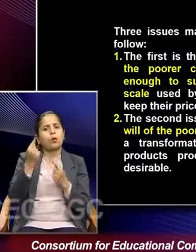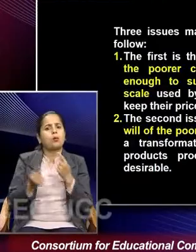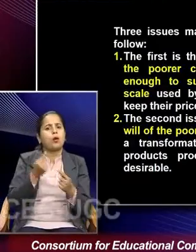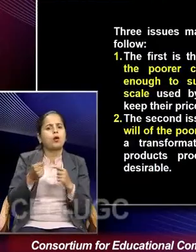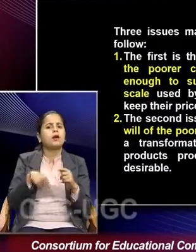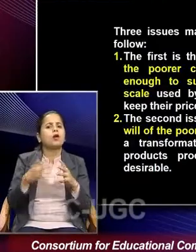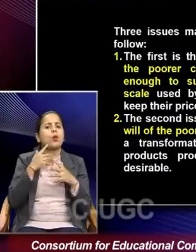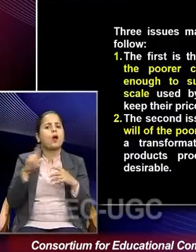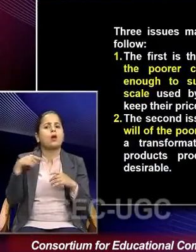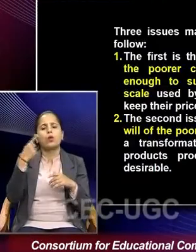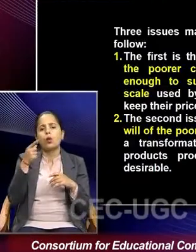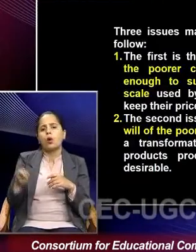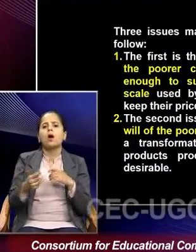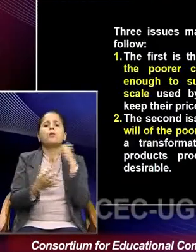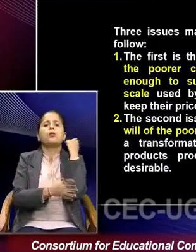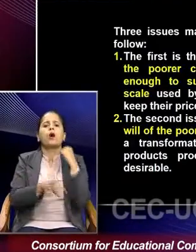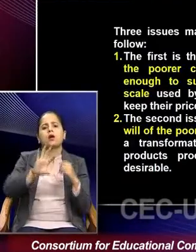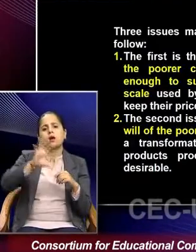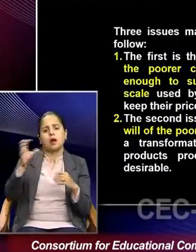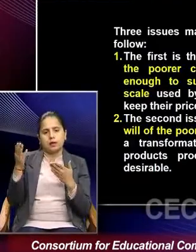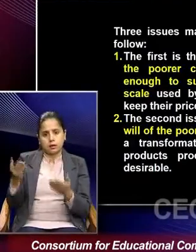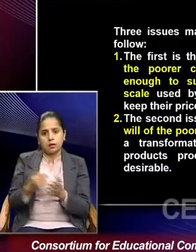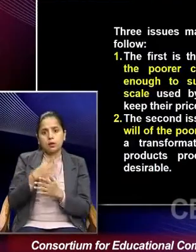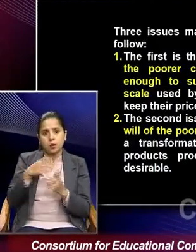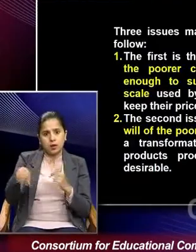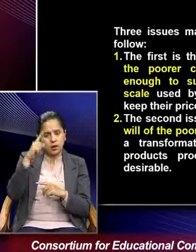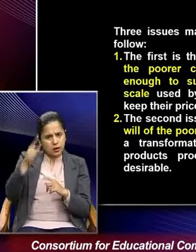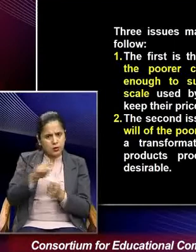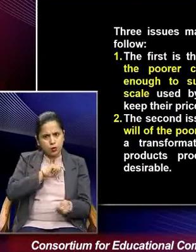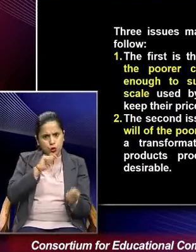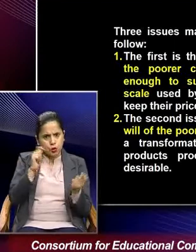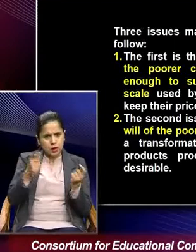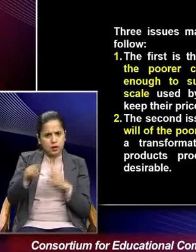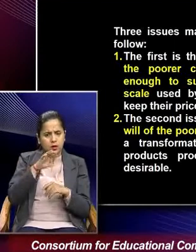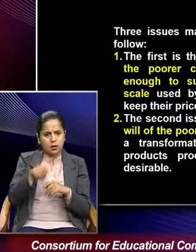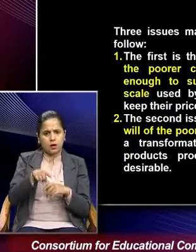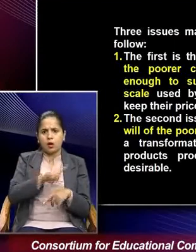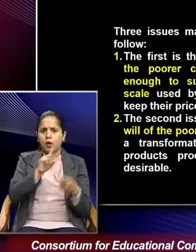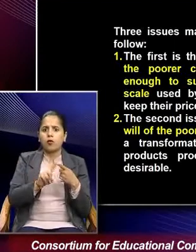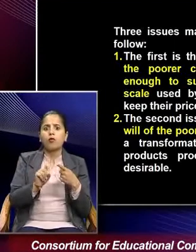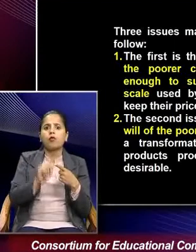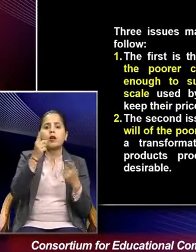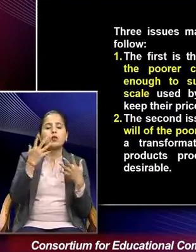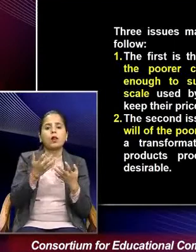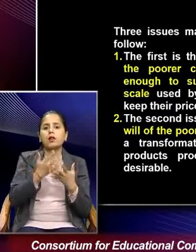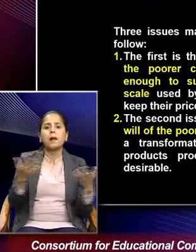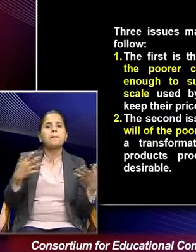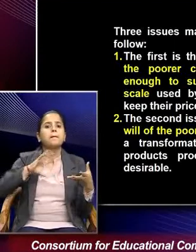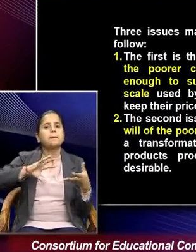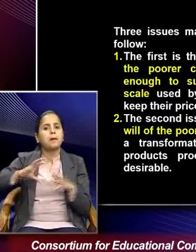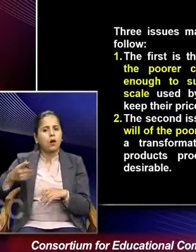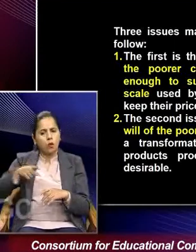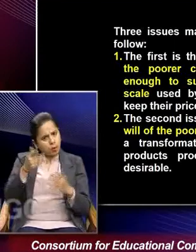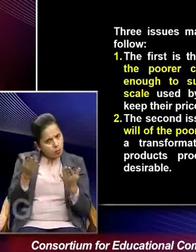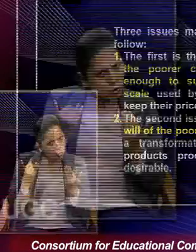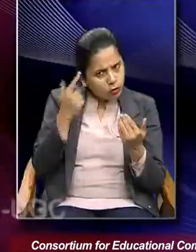of the poorer countries as to whether transformation from being a primary product producers was possible or